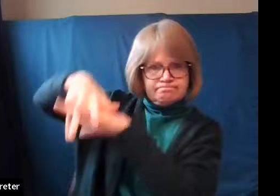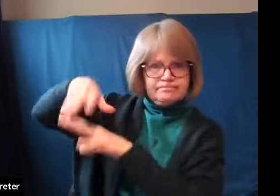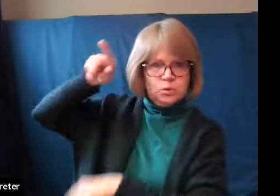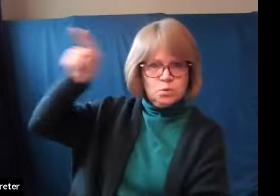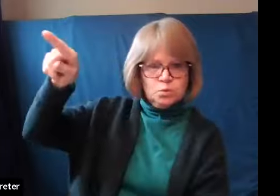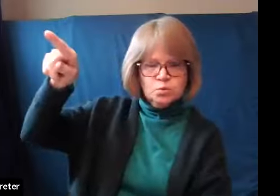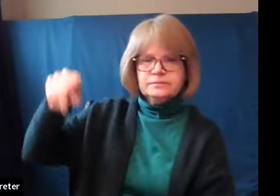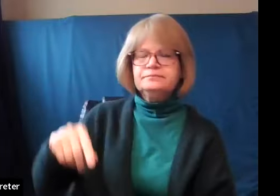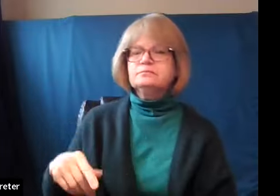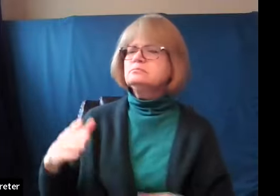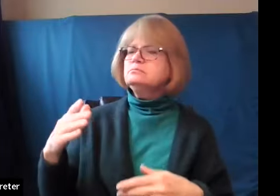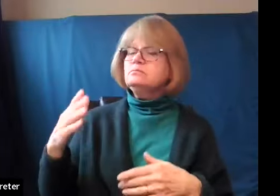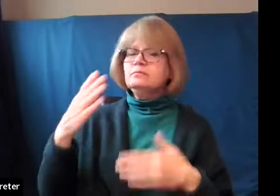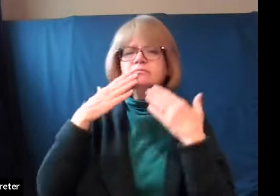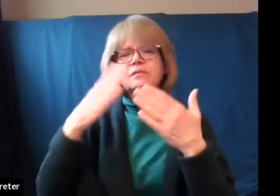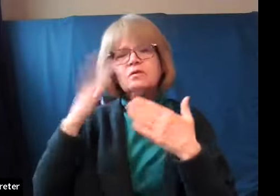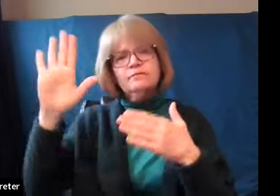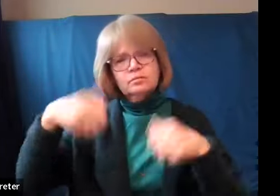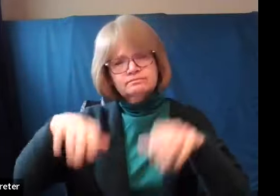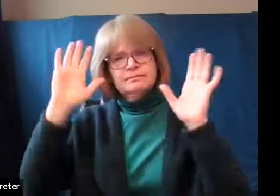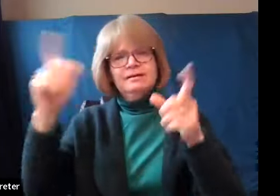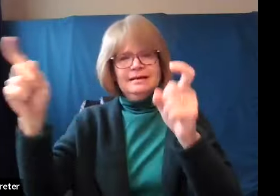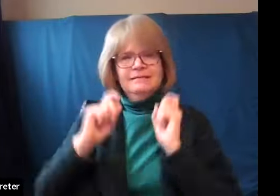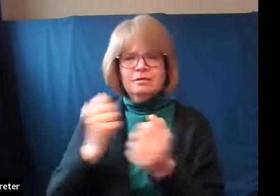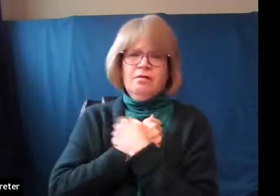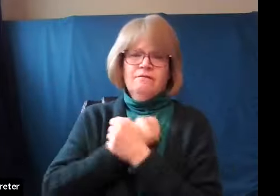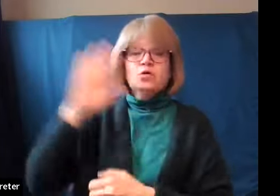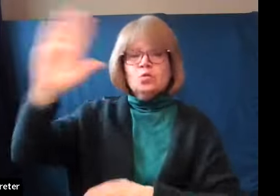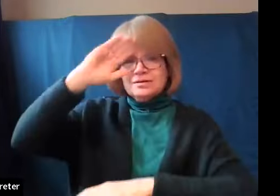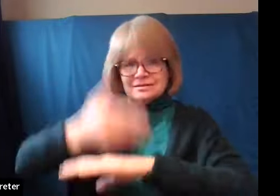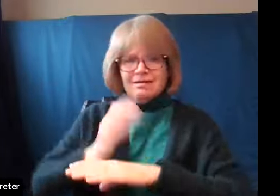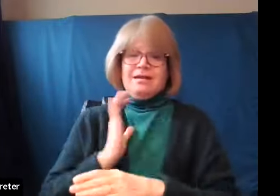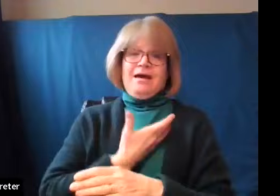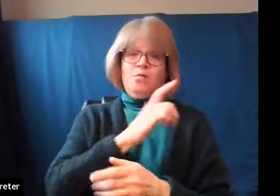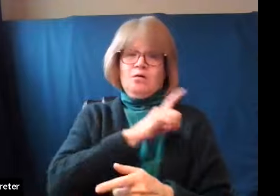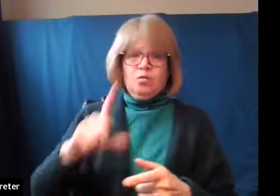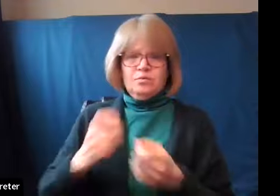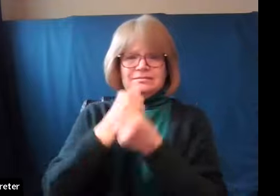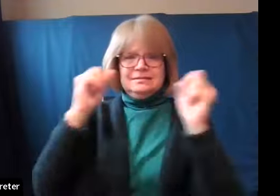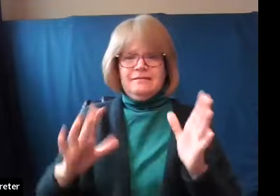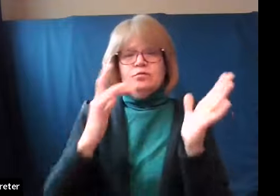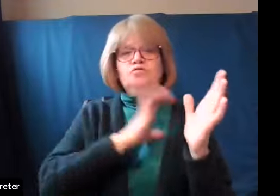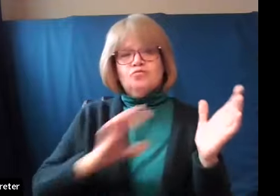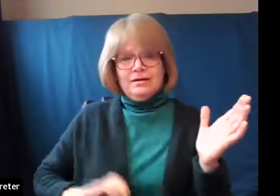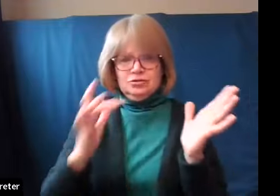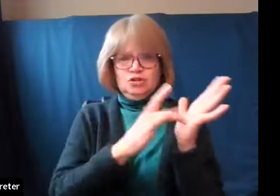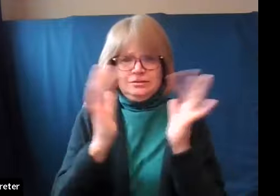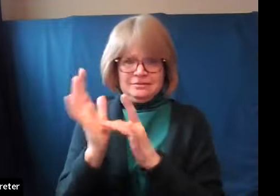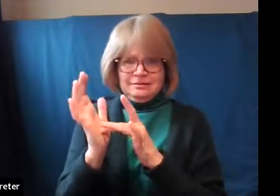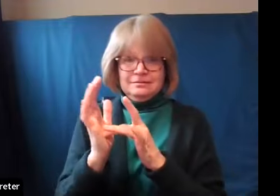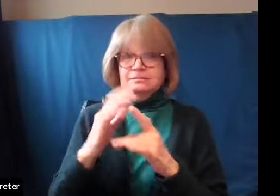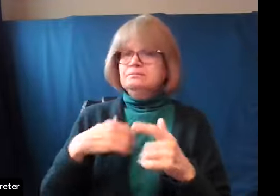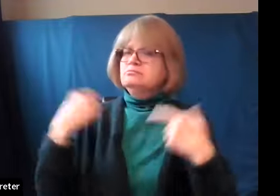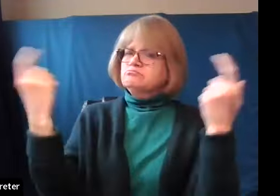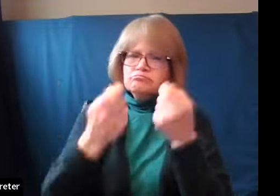Thank you for this sacrificial gift of love, your Son, our Lord and Savior, Christ Jesus. We rejoice in